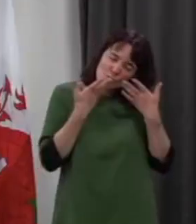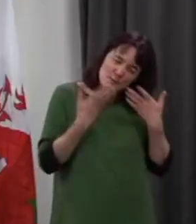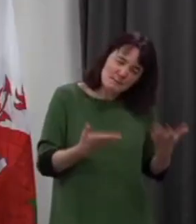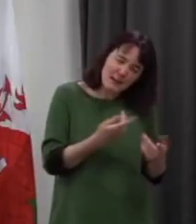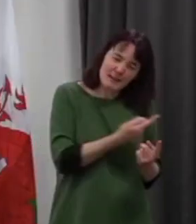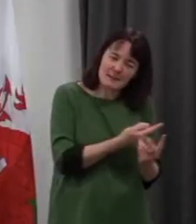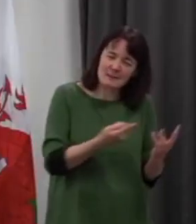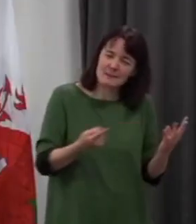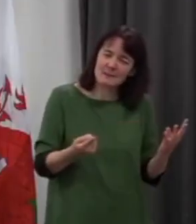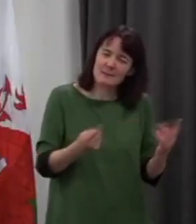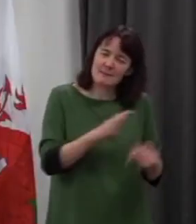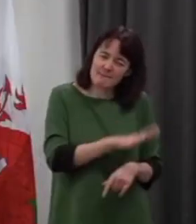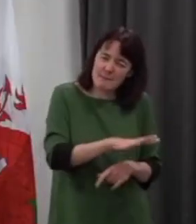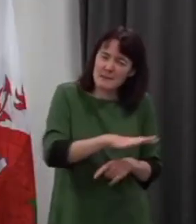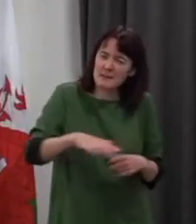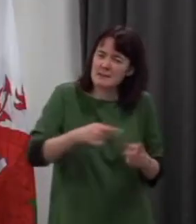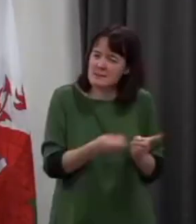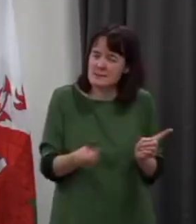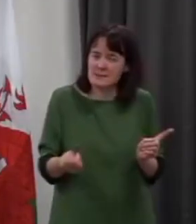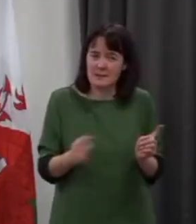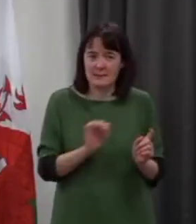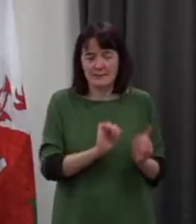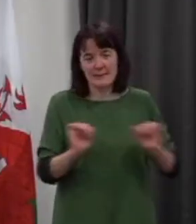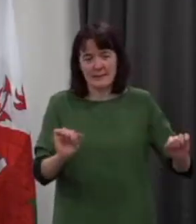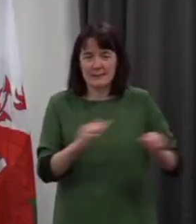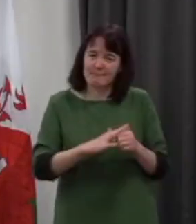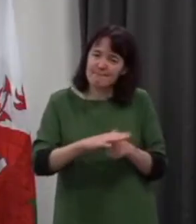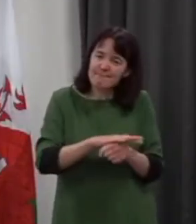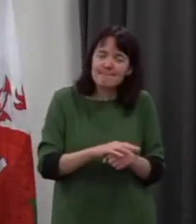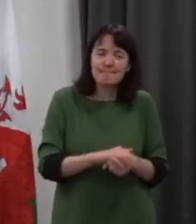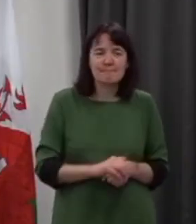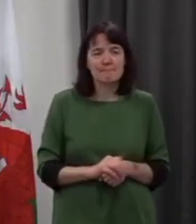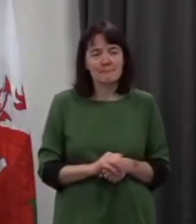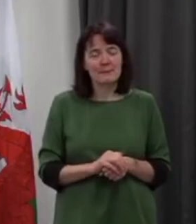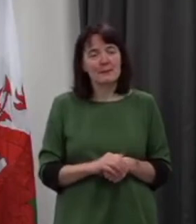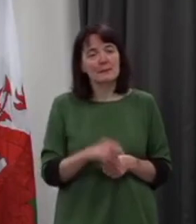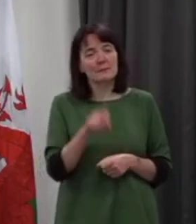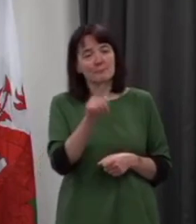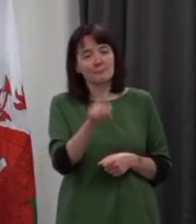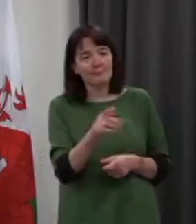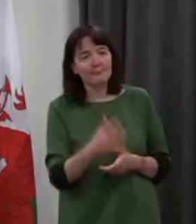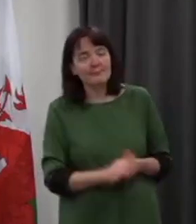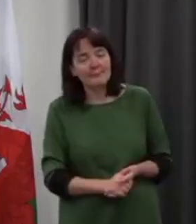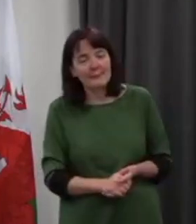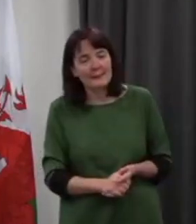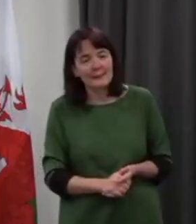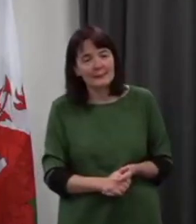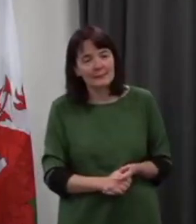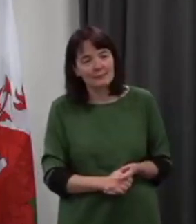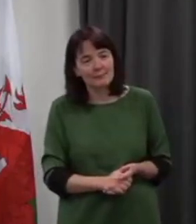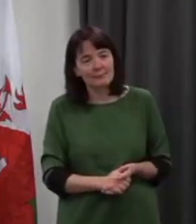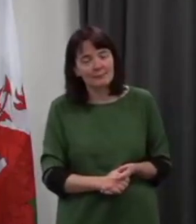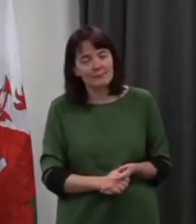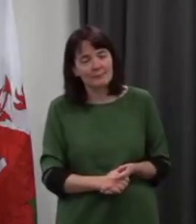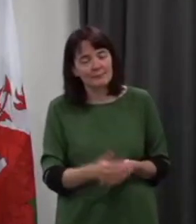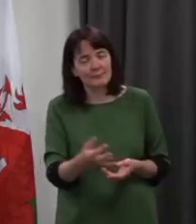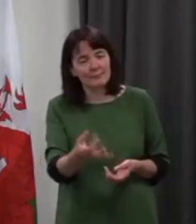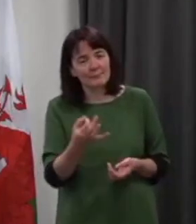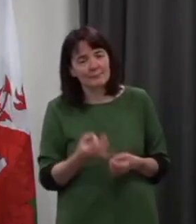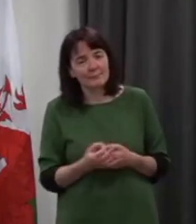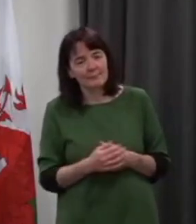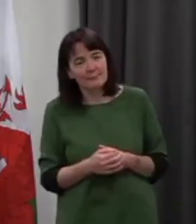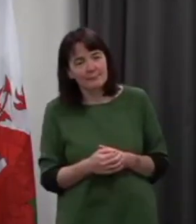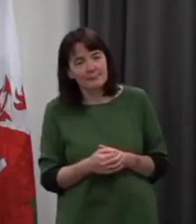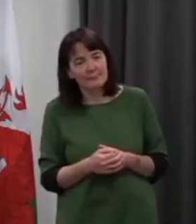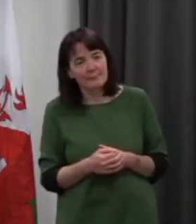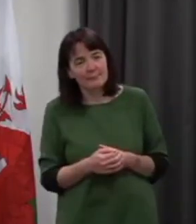to be individually identified. We'll go to Dan, and then we'll come to Andy and Channel 4. Dan from Global. Minister, first of all,